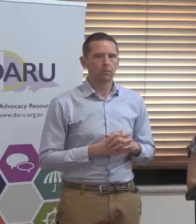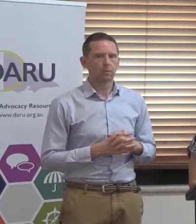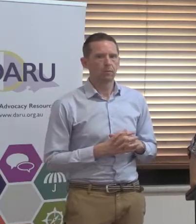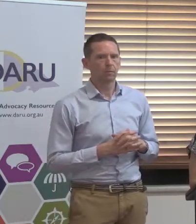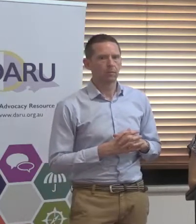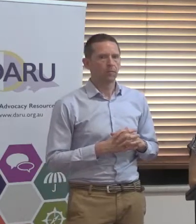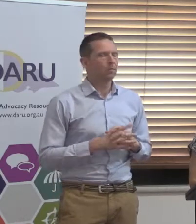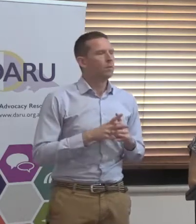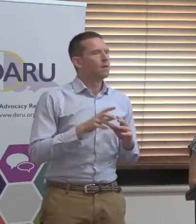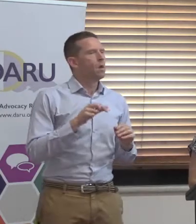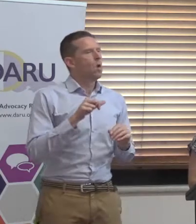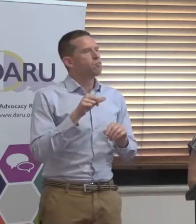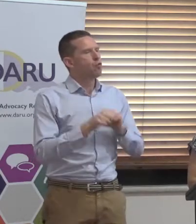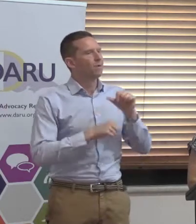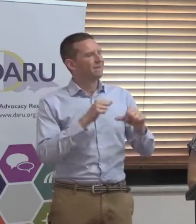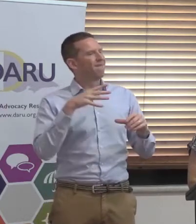process involved